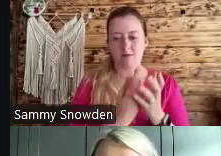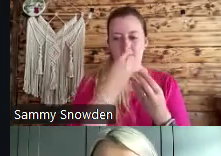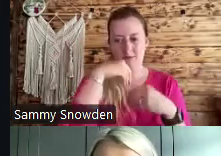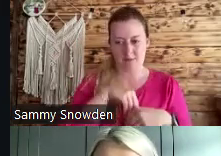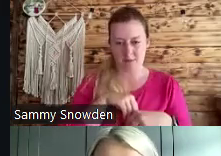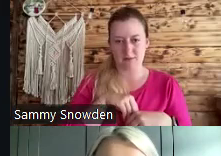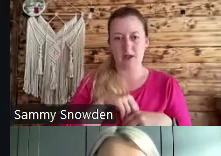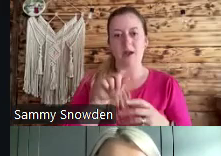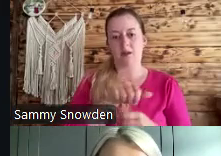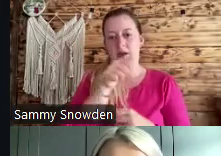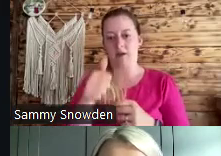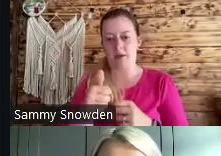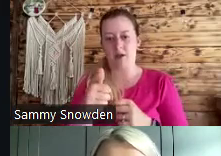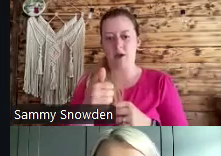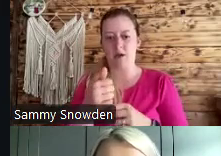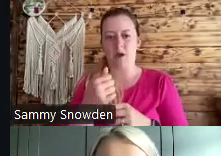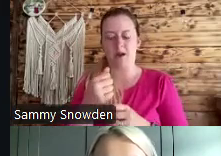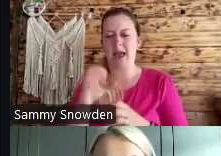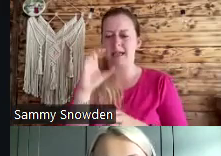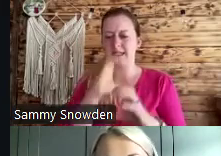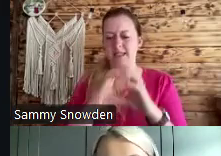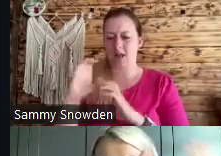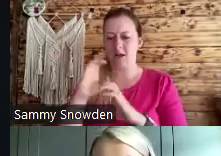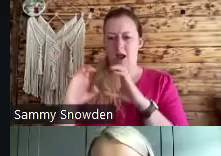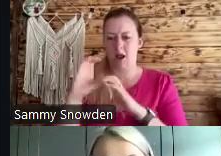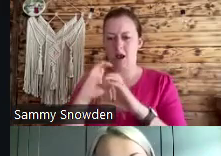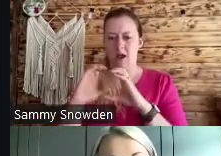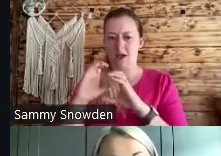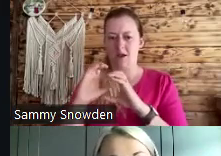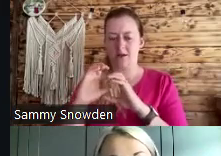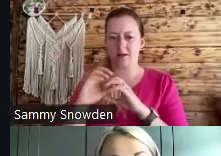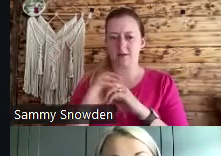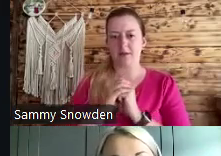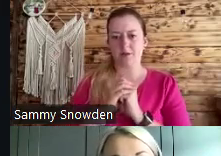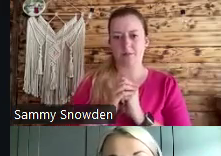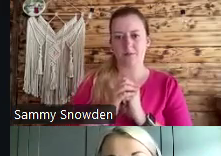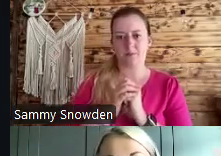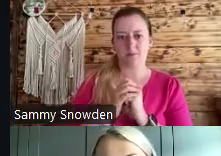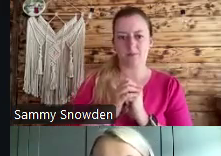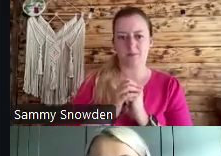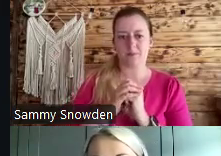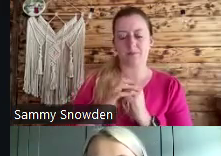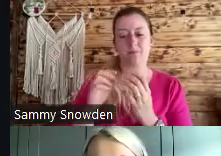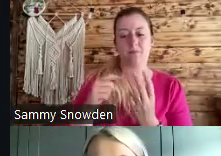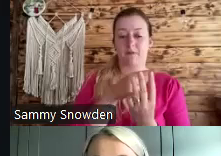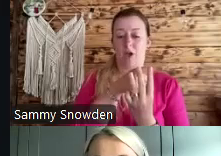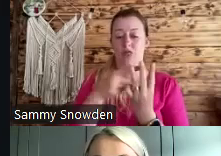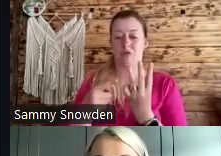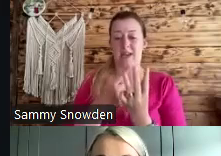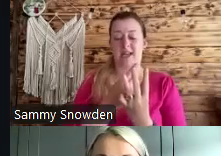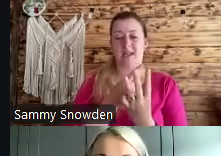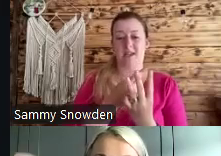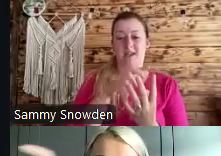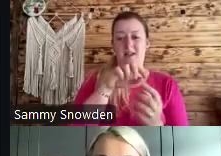there all the beautiful things about it. If you were to get all this, I think Sammy worked it out. She went to the health food shop. She actually did a research